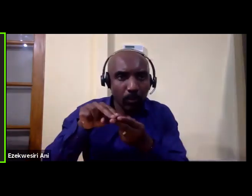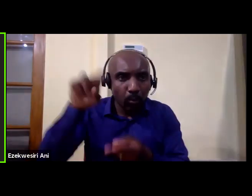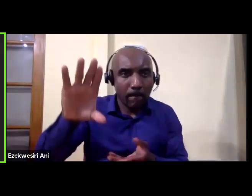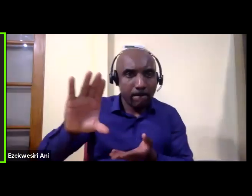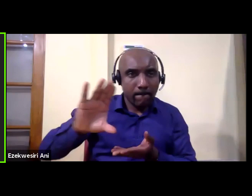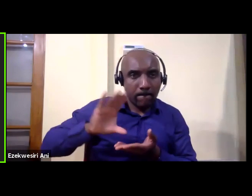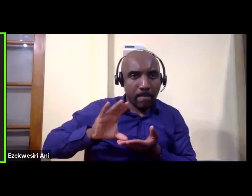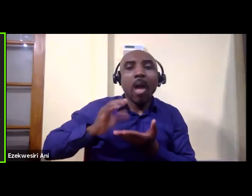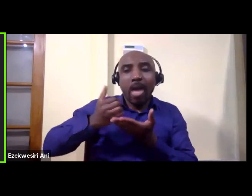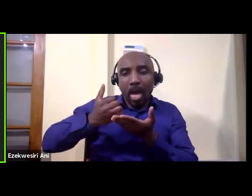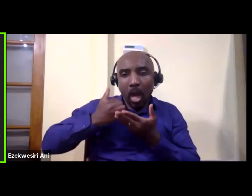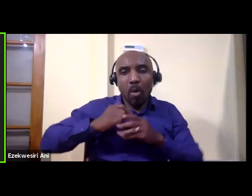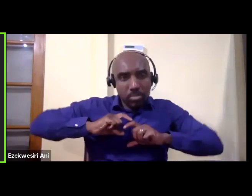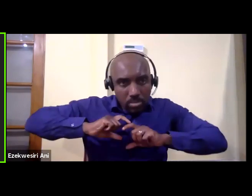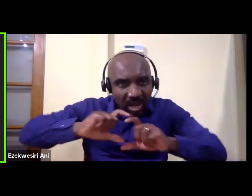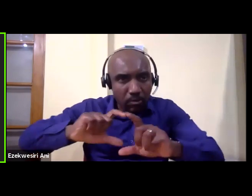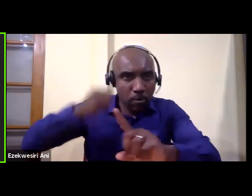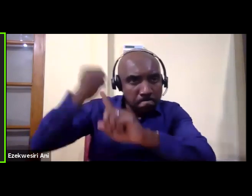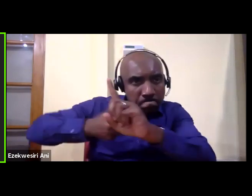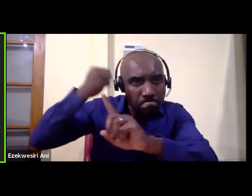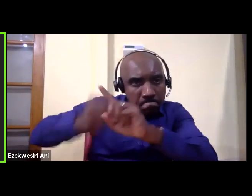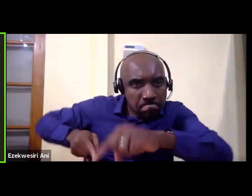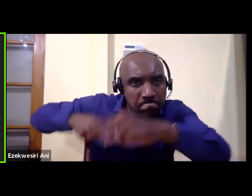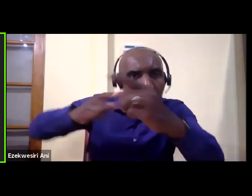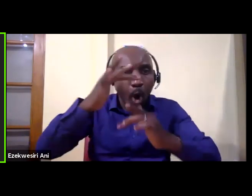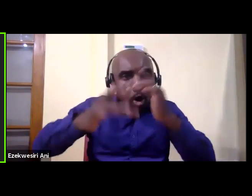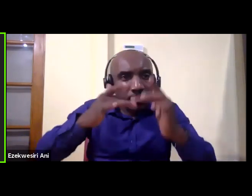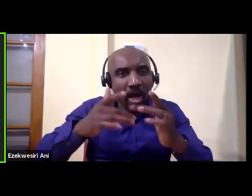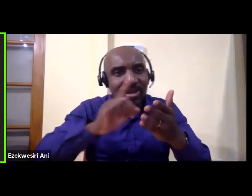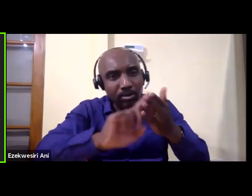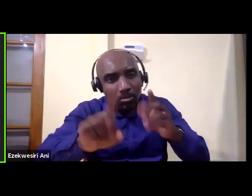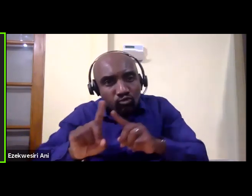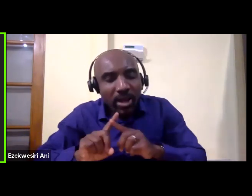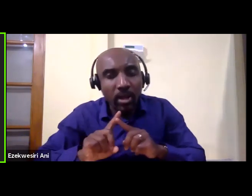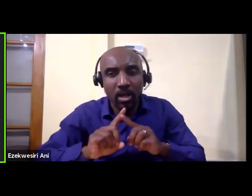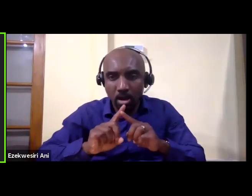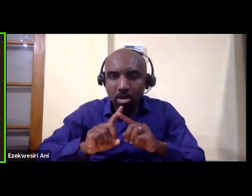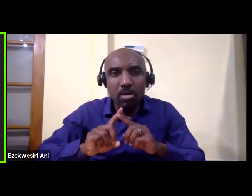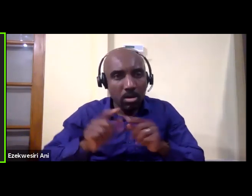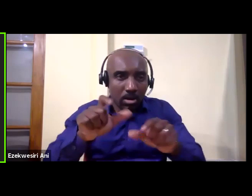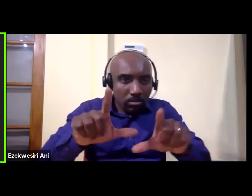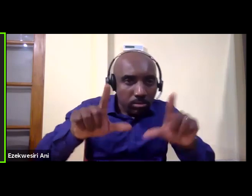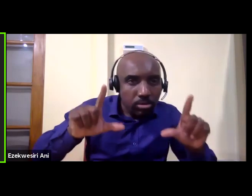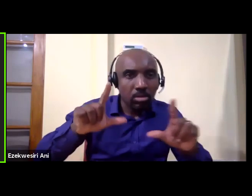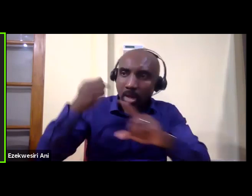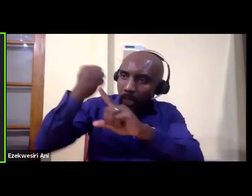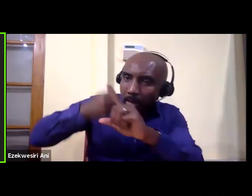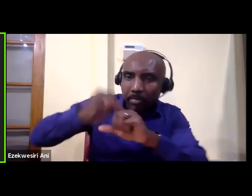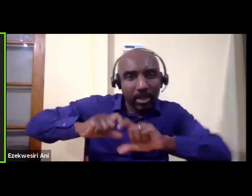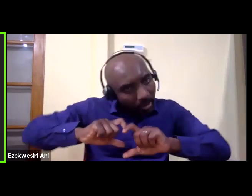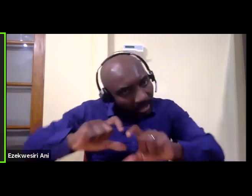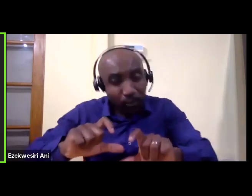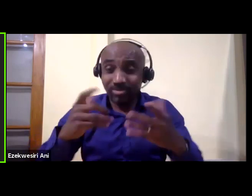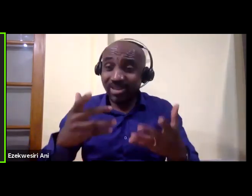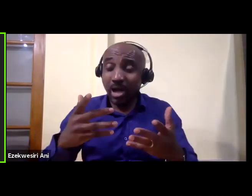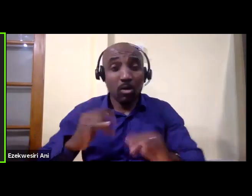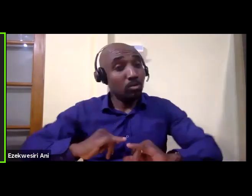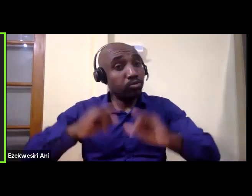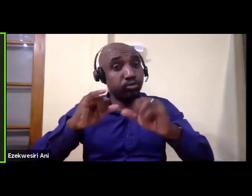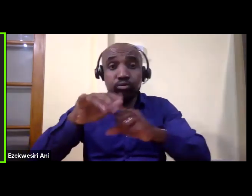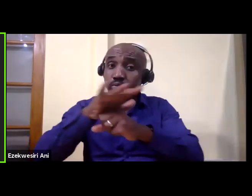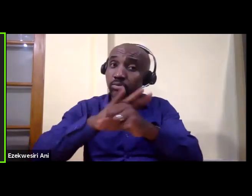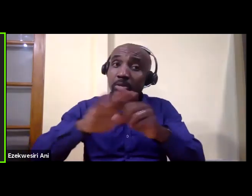That helps us to sustain these online meetings and to keep the campaign going in these very difficult circumstances,